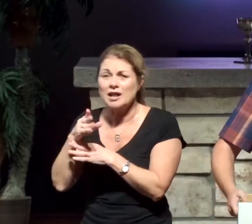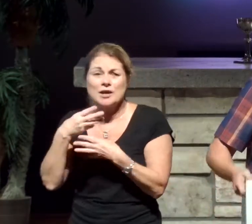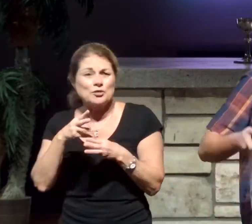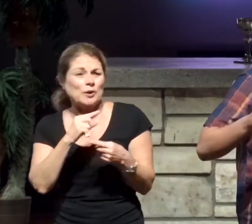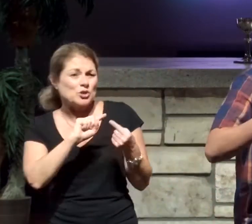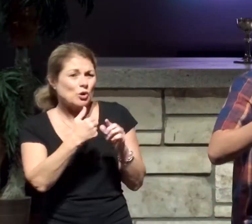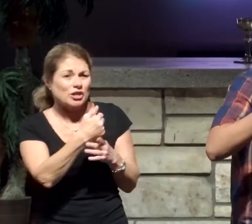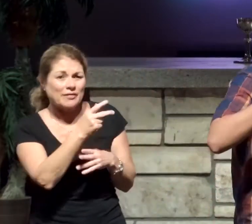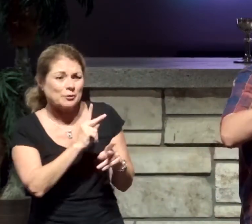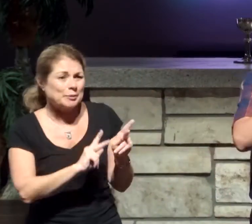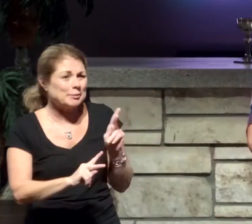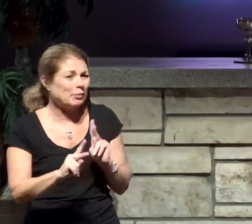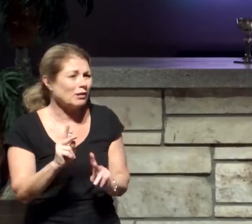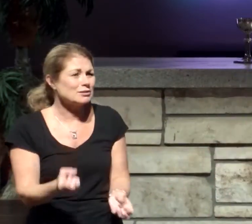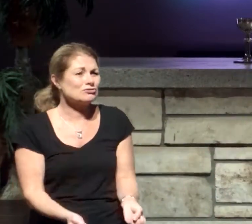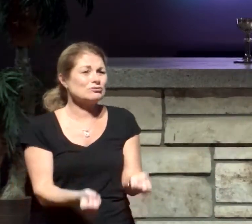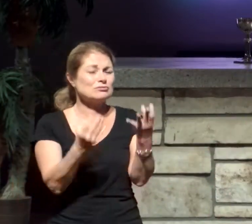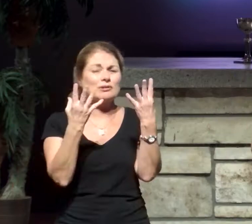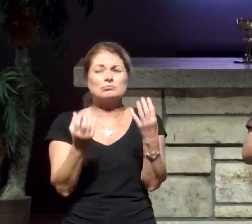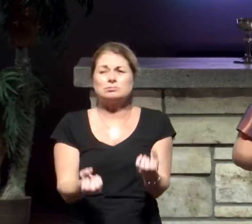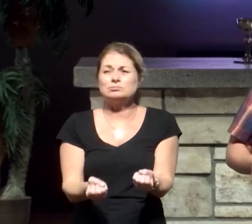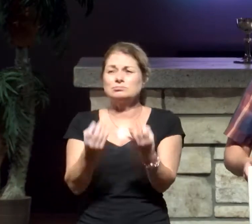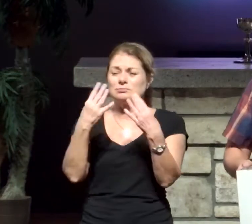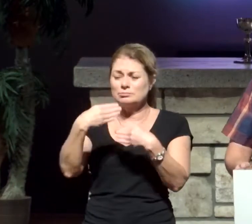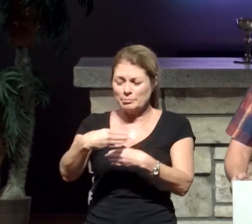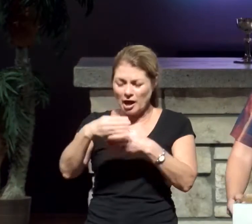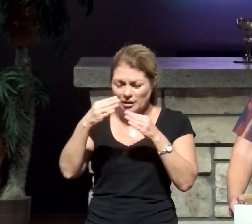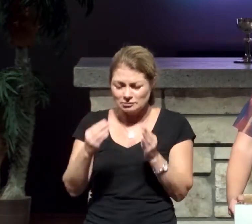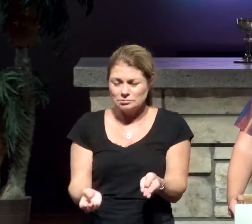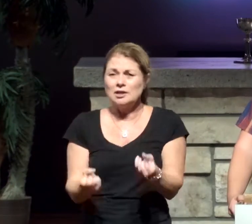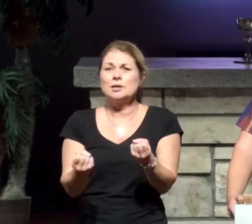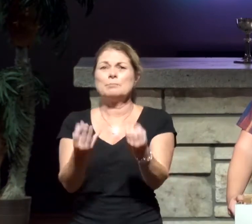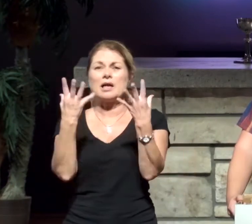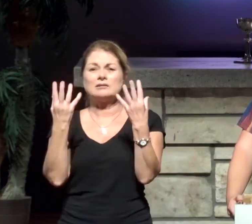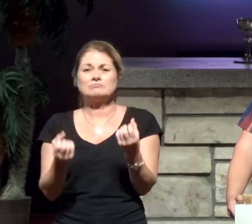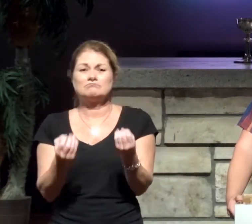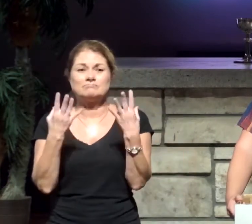you. God has boxes and boxes and boxes on you, and yet